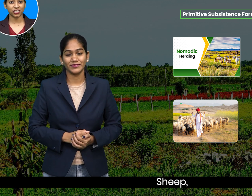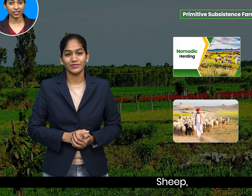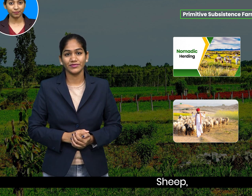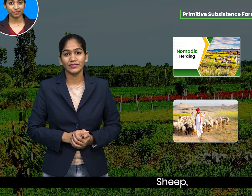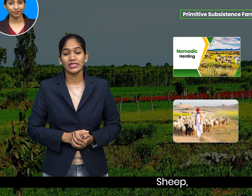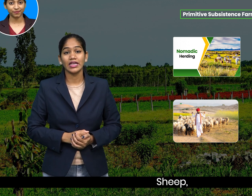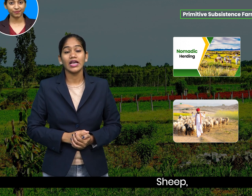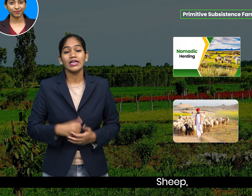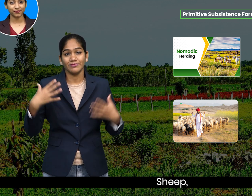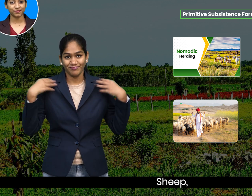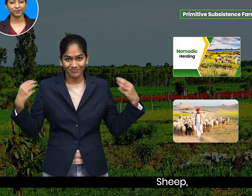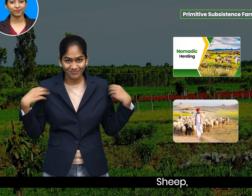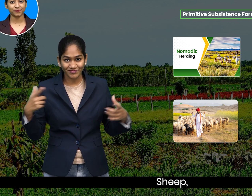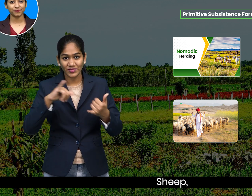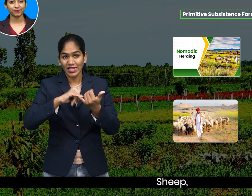Sheep,